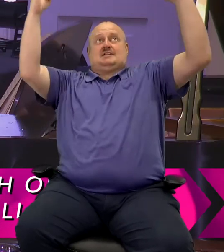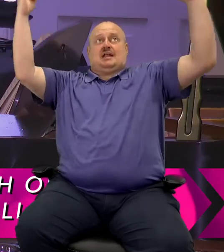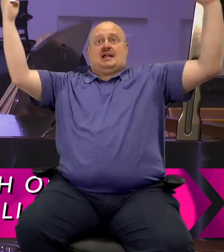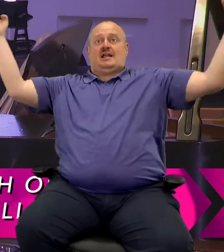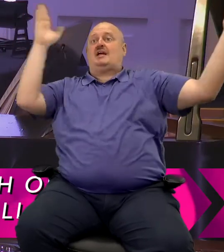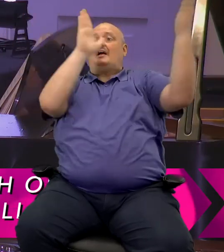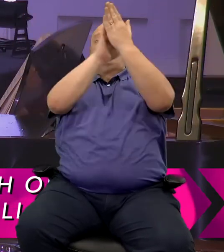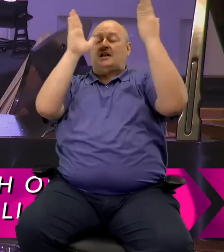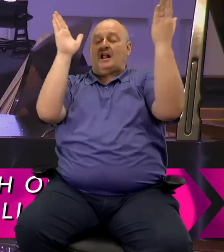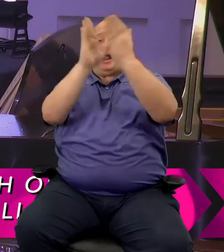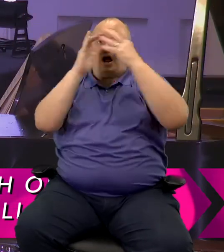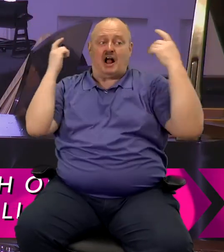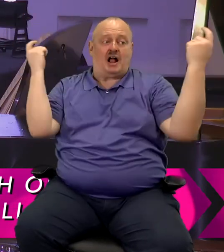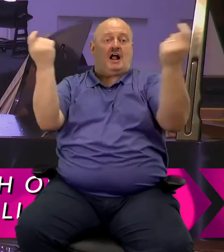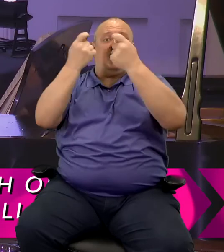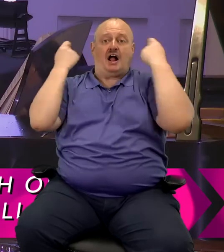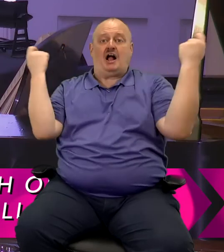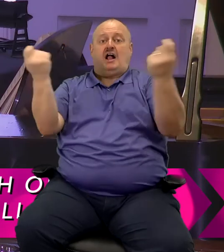paradise,